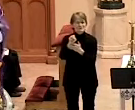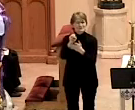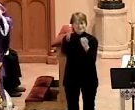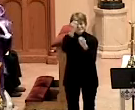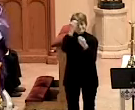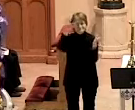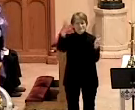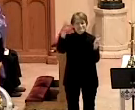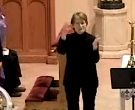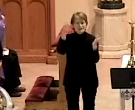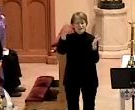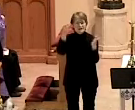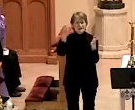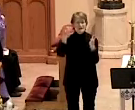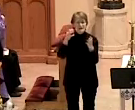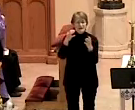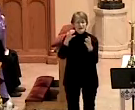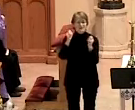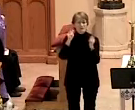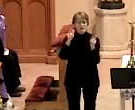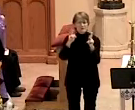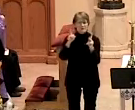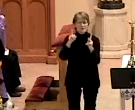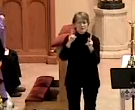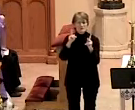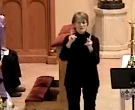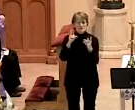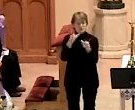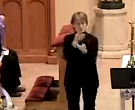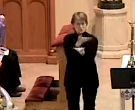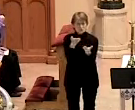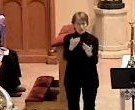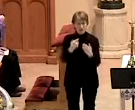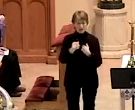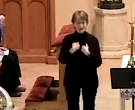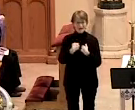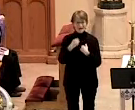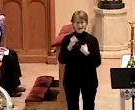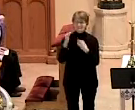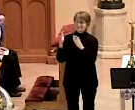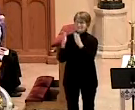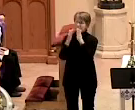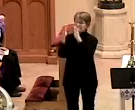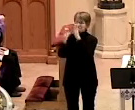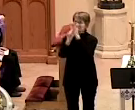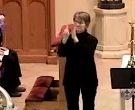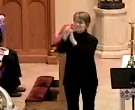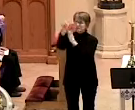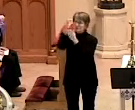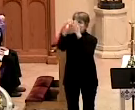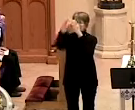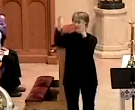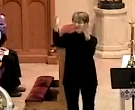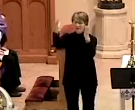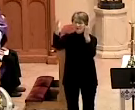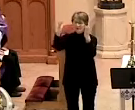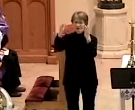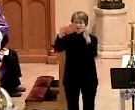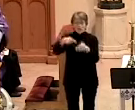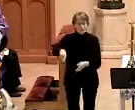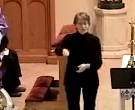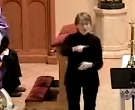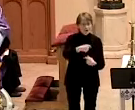through life to get to heaven. You and I get to spend our 40 days in preparing for